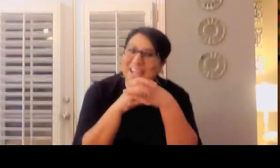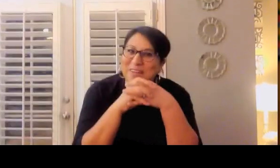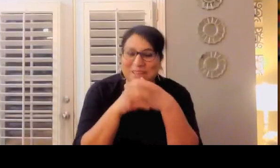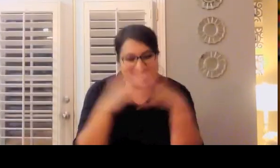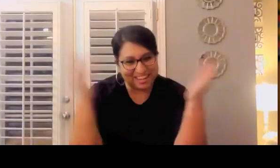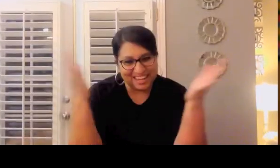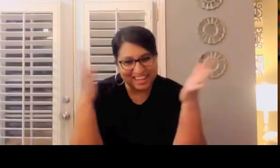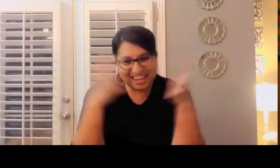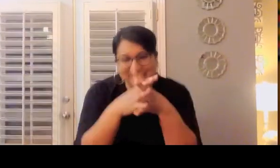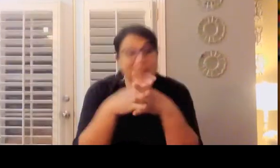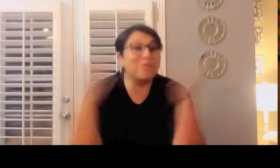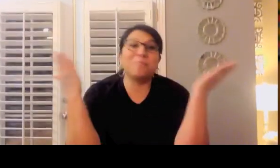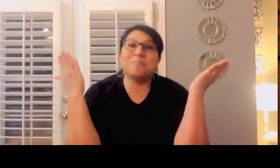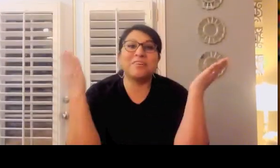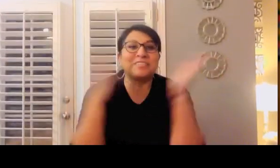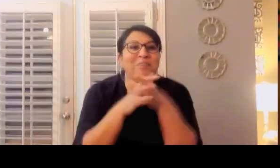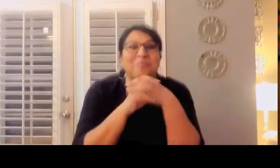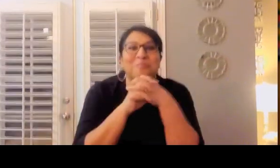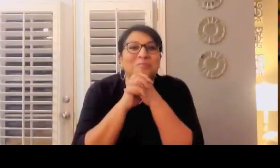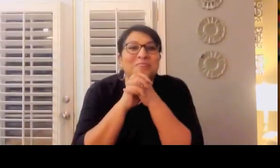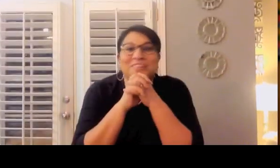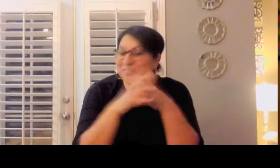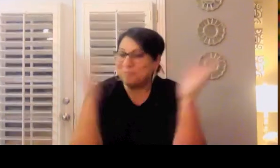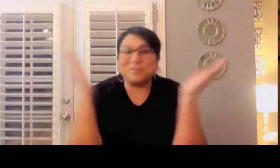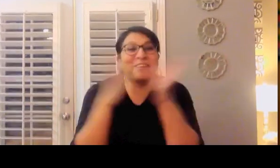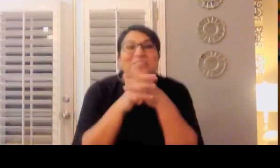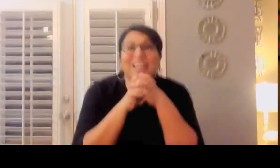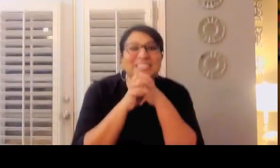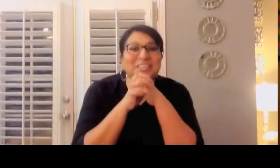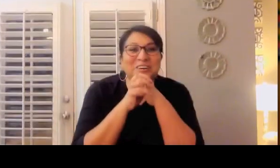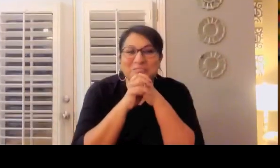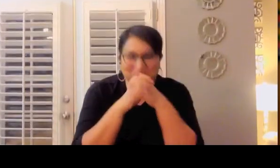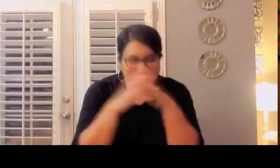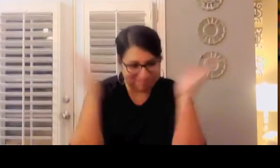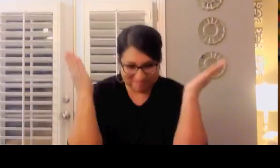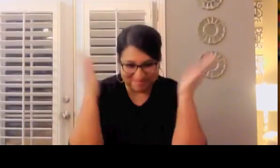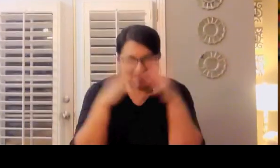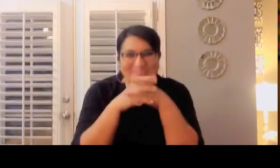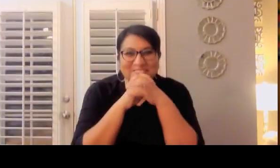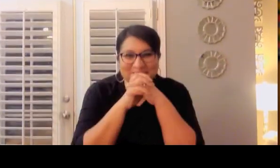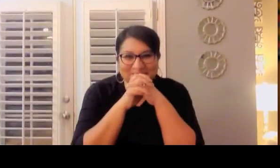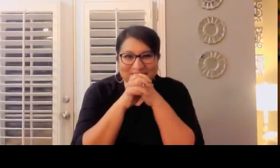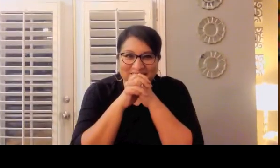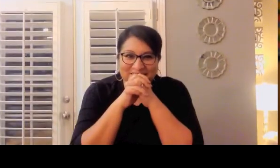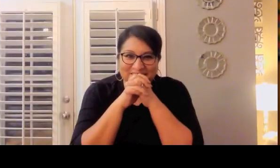I am and I'm an open book. So whatever you'd like to know. No,